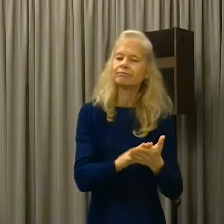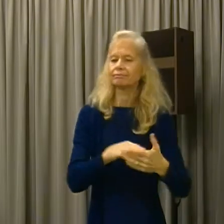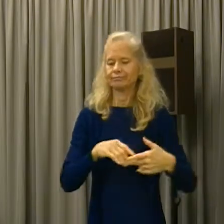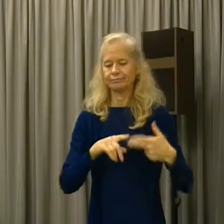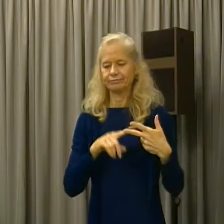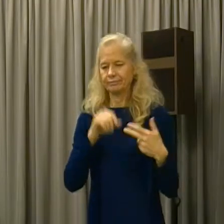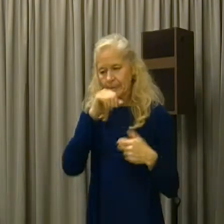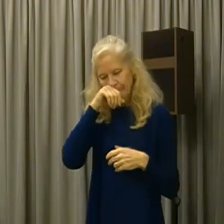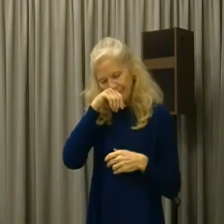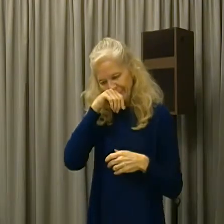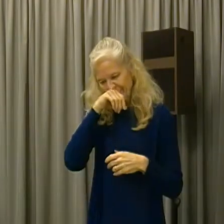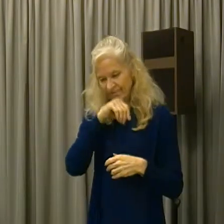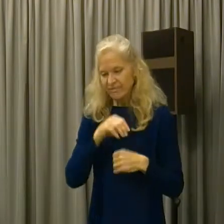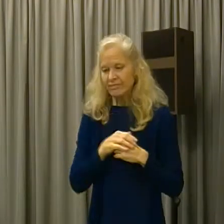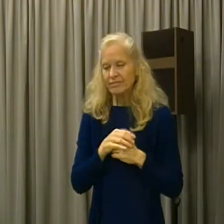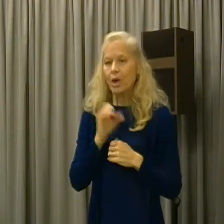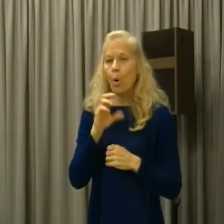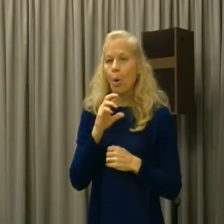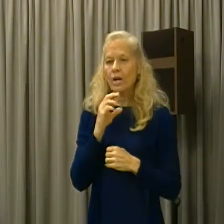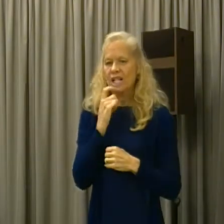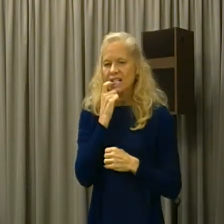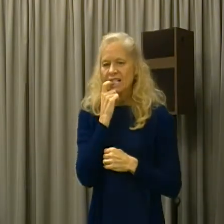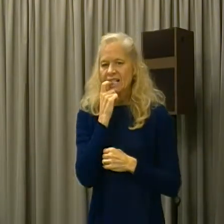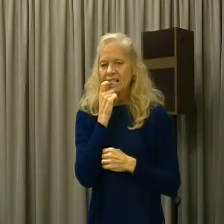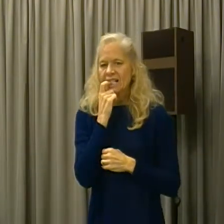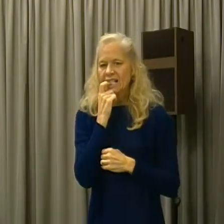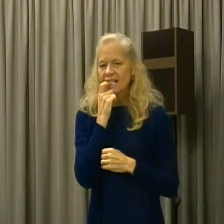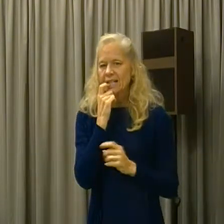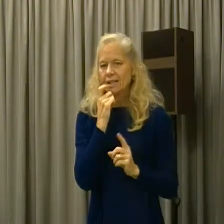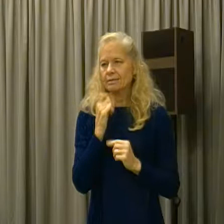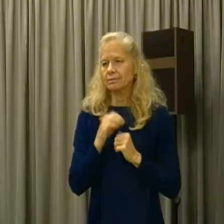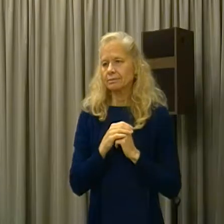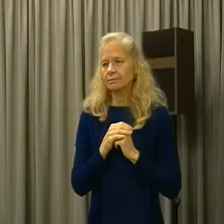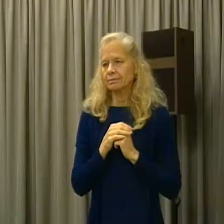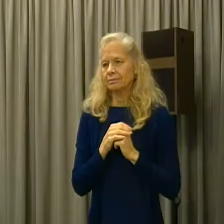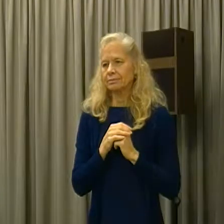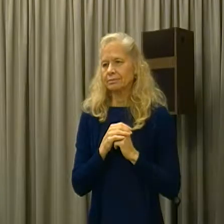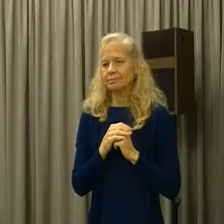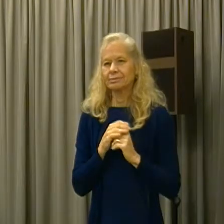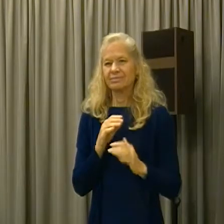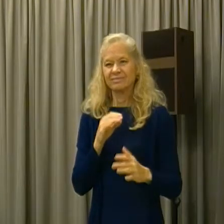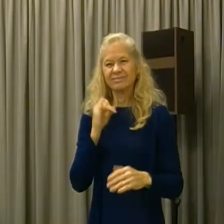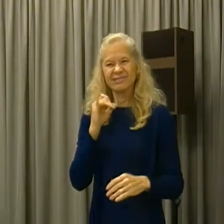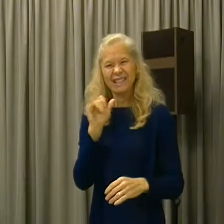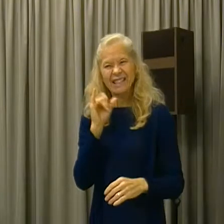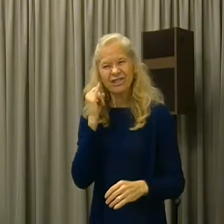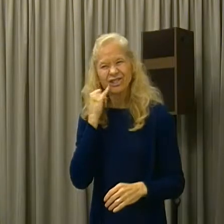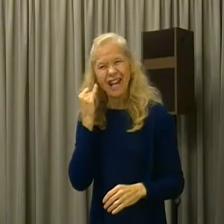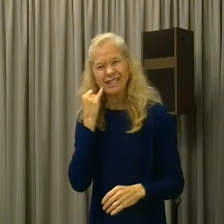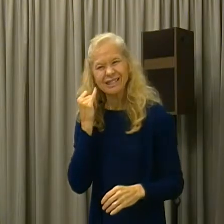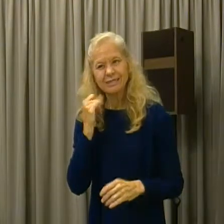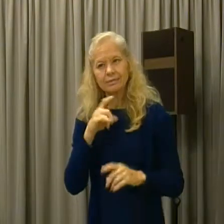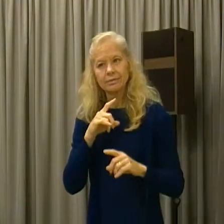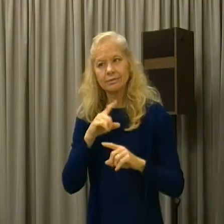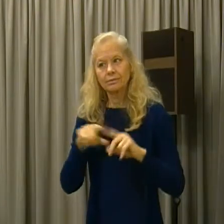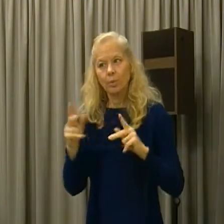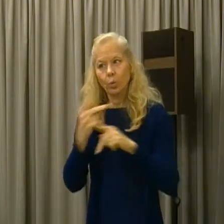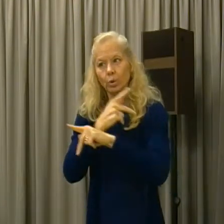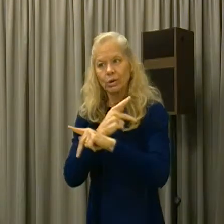than you. We get jealous to the point of we wouldn't actually mind seeing something evil happen to them. Or seeing them lose some of that stuff